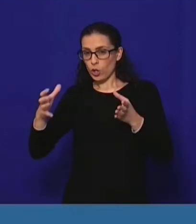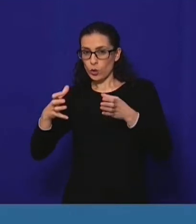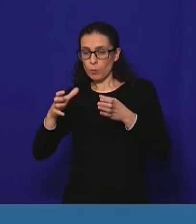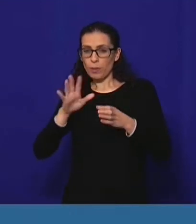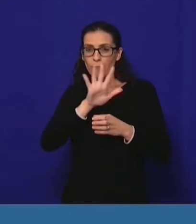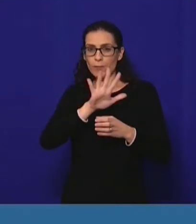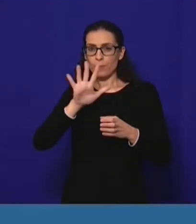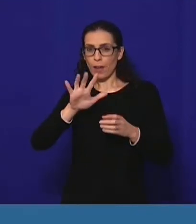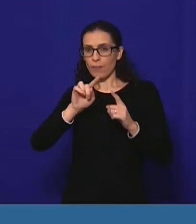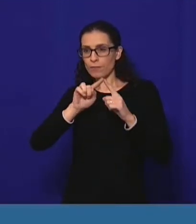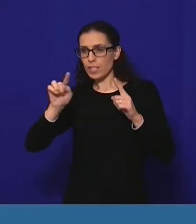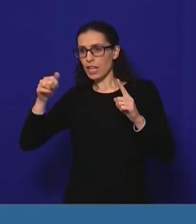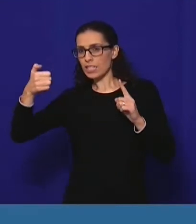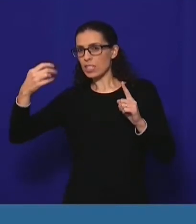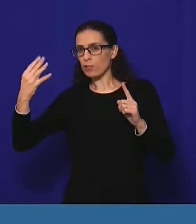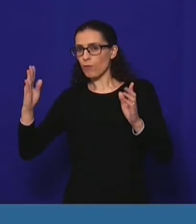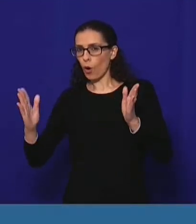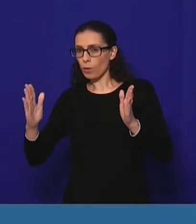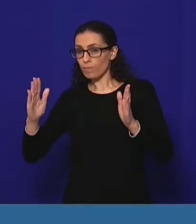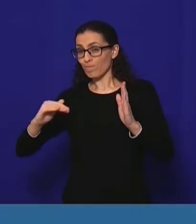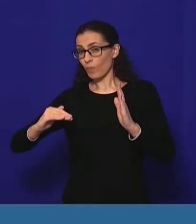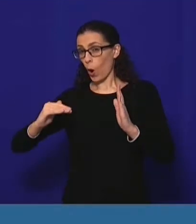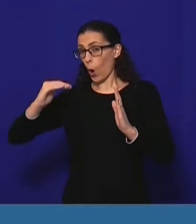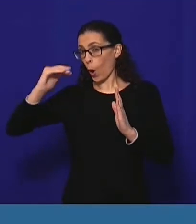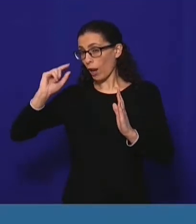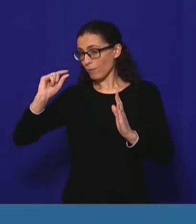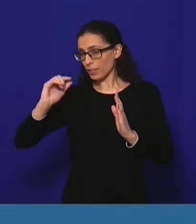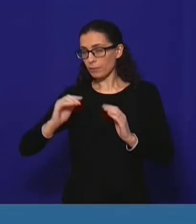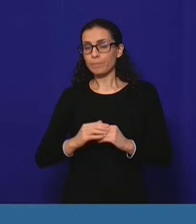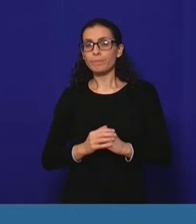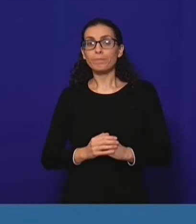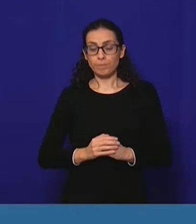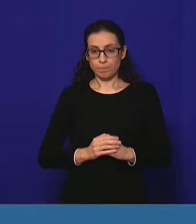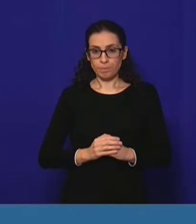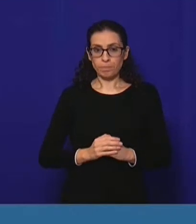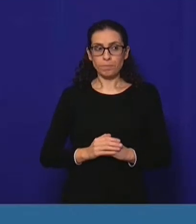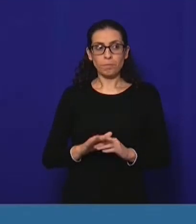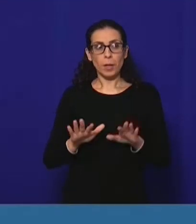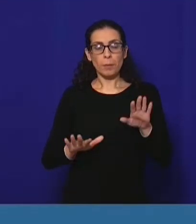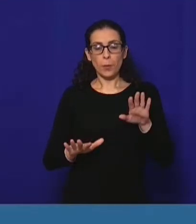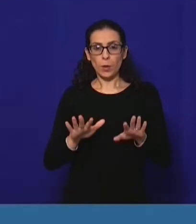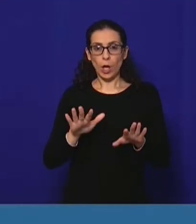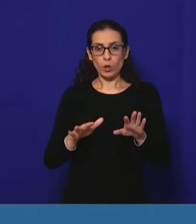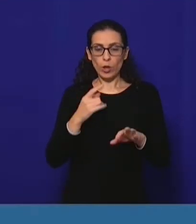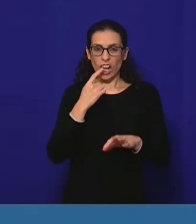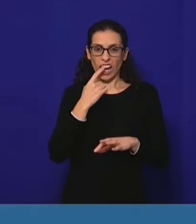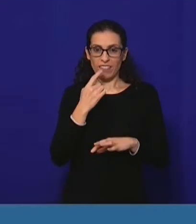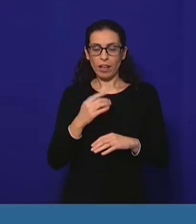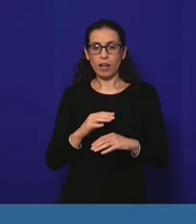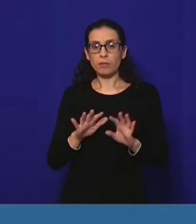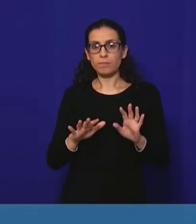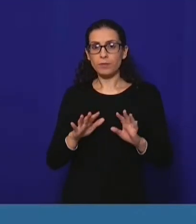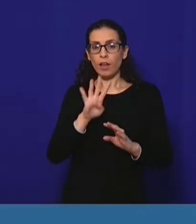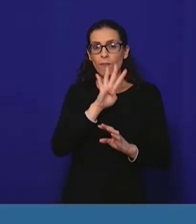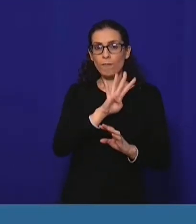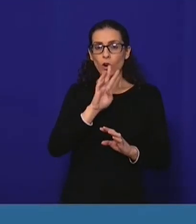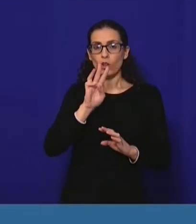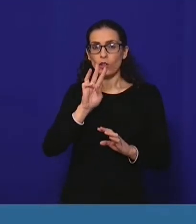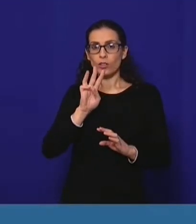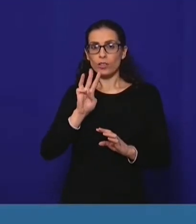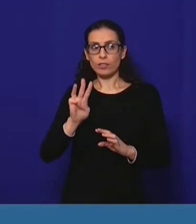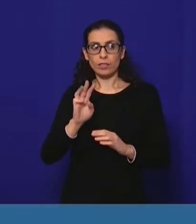years. Allura hekk rridu noqogħdu attenti wkoll. Bħala average age bħalissa din il-ġimgħa kien ta' 43